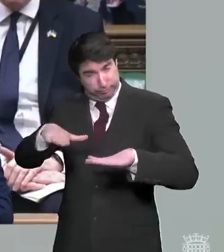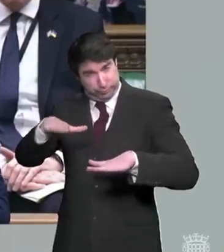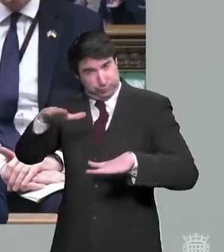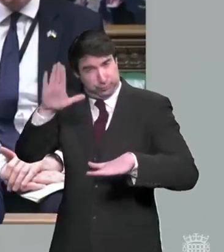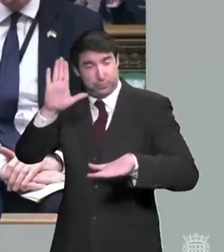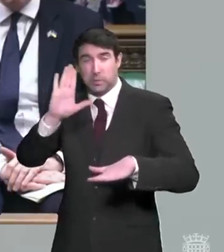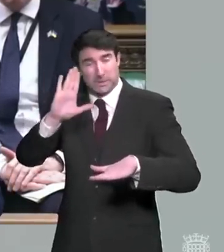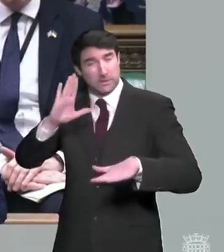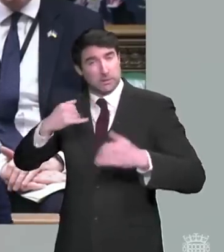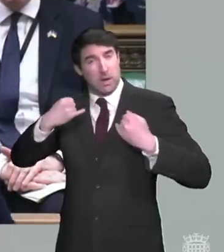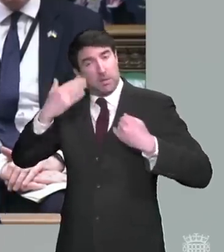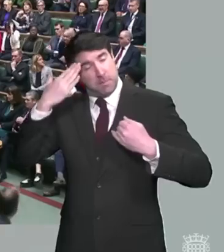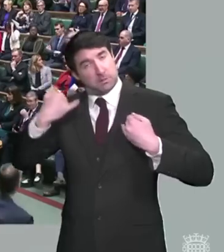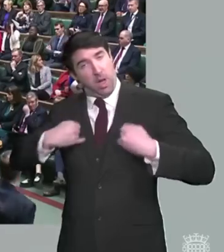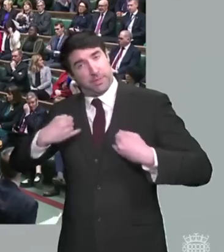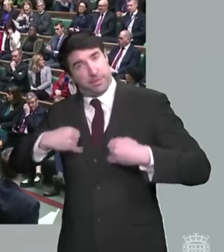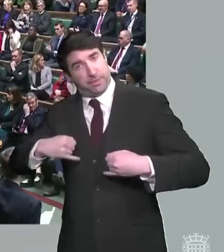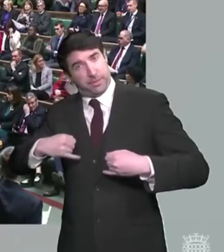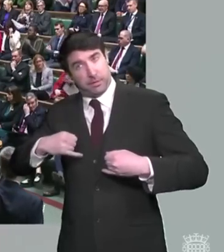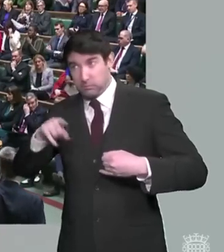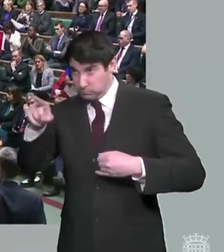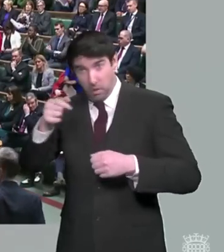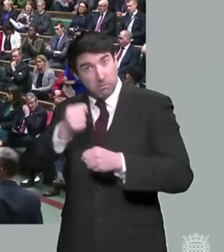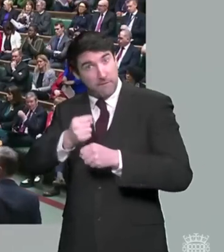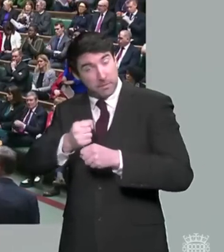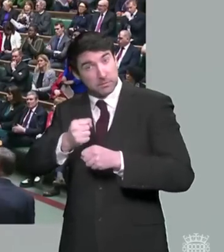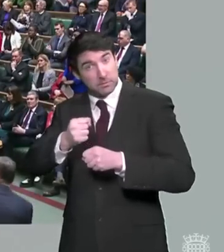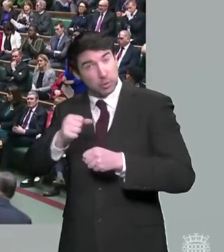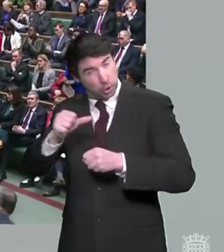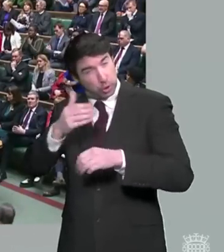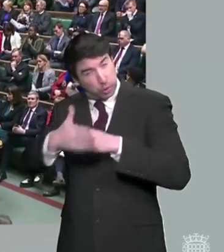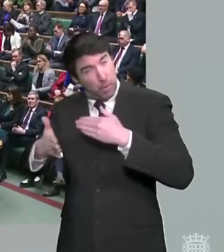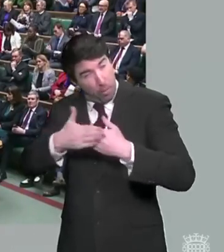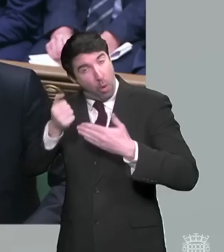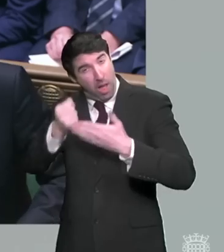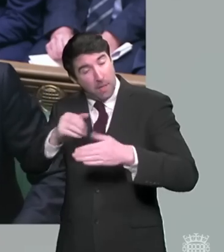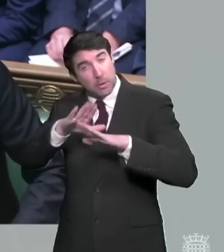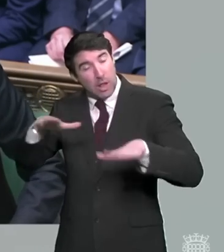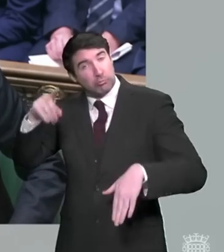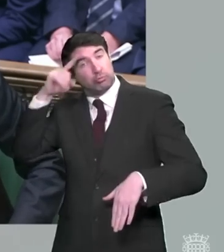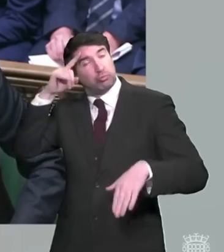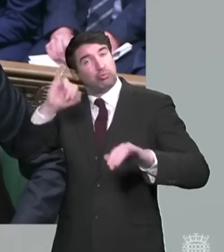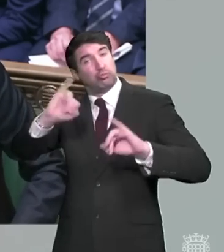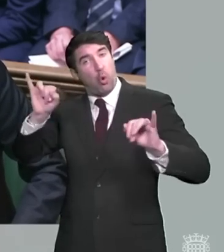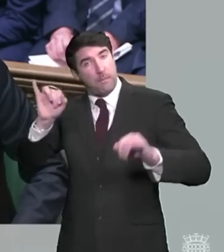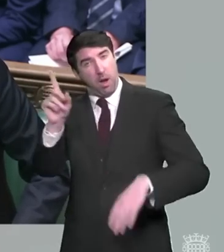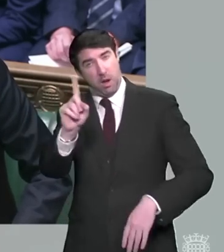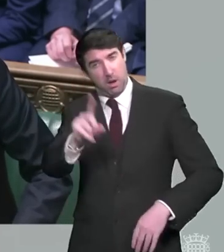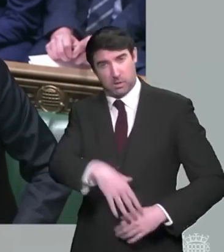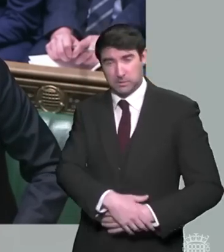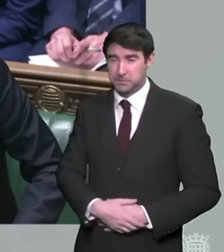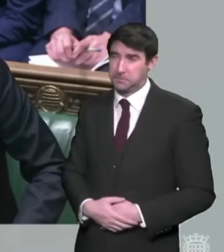causes of childhood trauma? Prime Minister. Can I thank the honourable member for her question